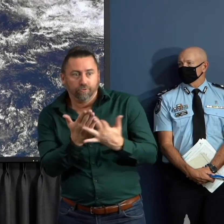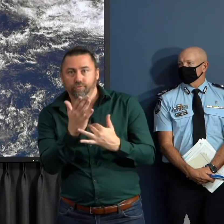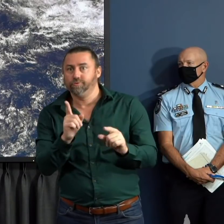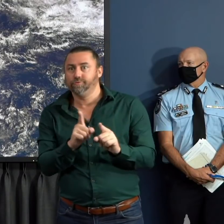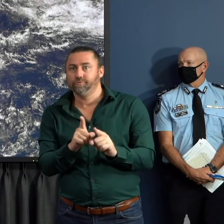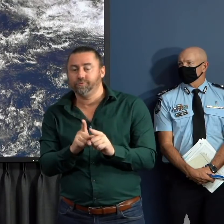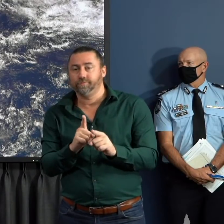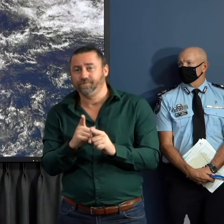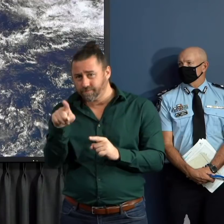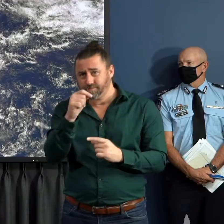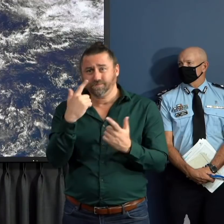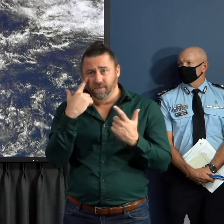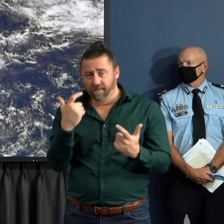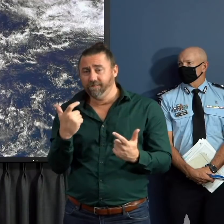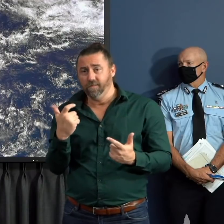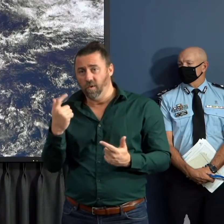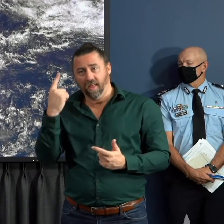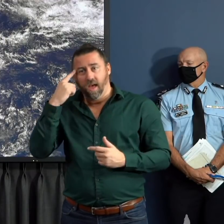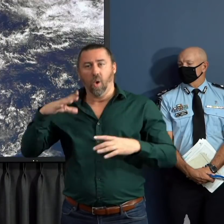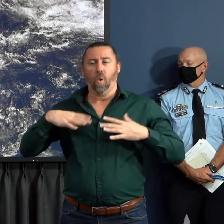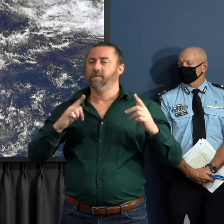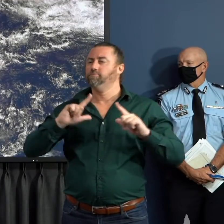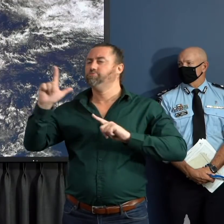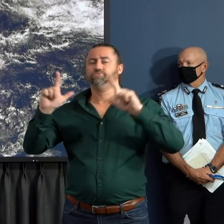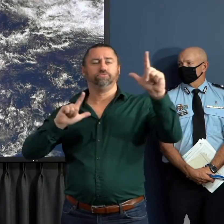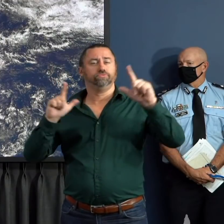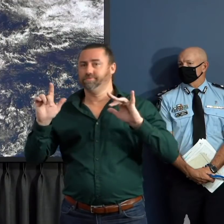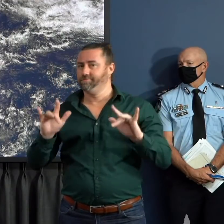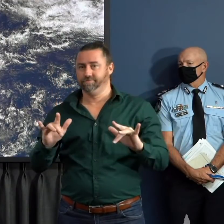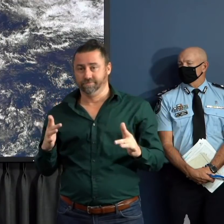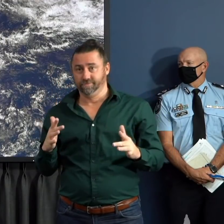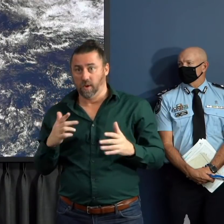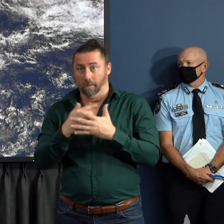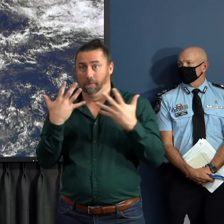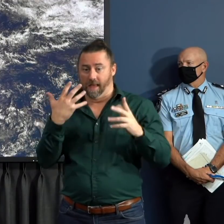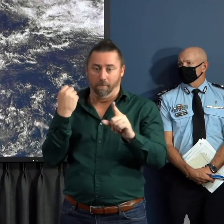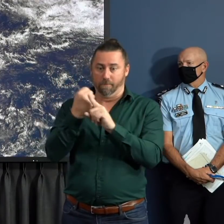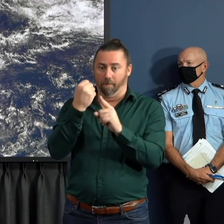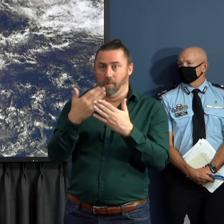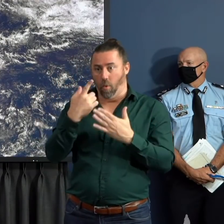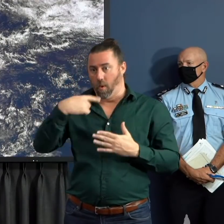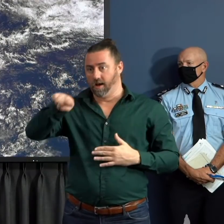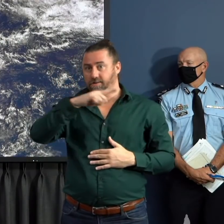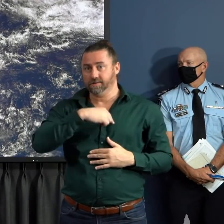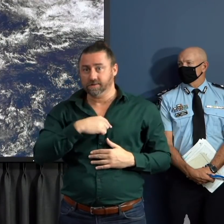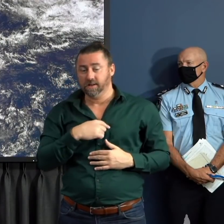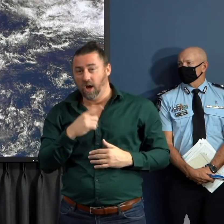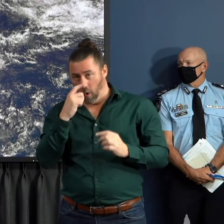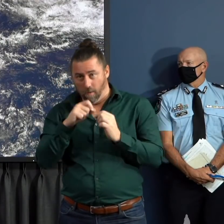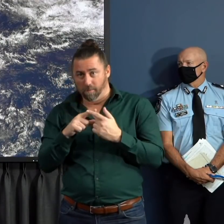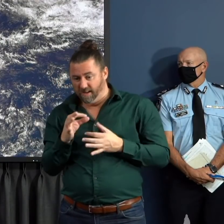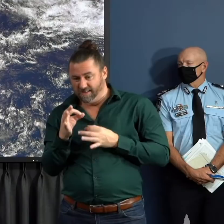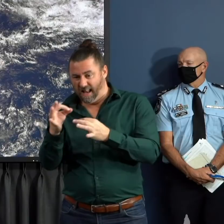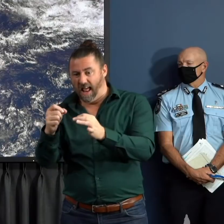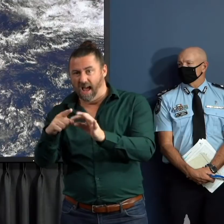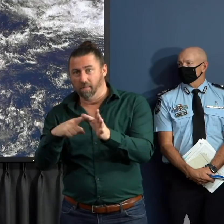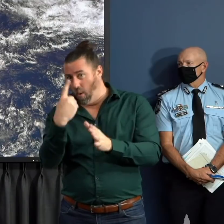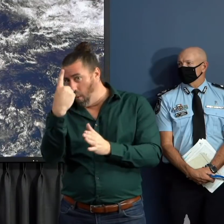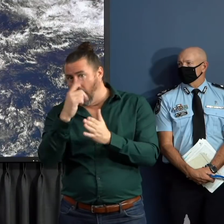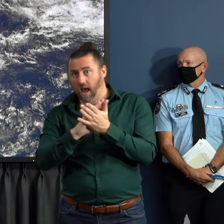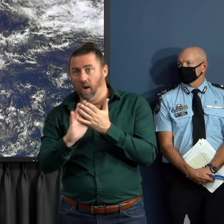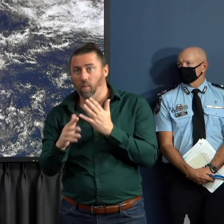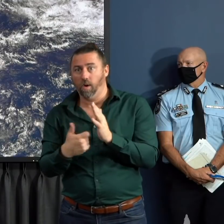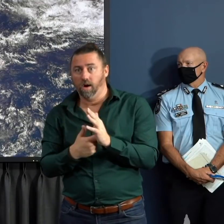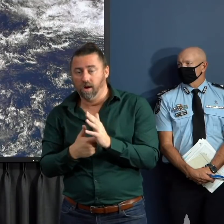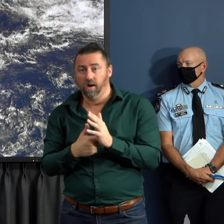sometimes struggle as well. So we're seeing an overall impact on the rail network of 60 minutes across the whole network for the parts of the